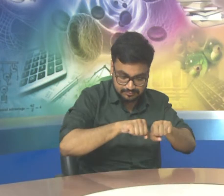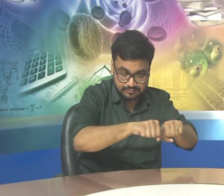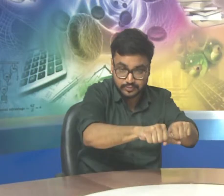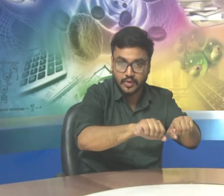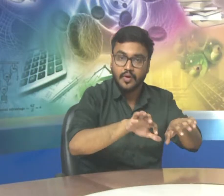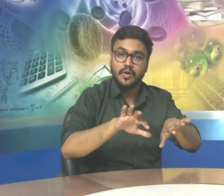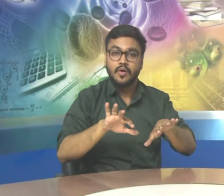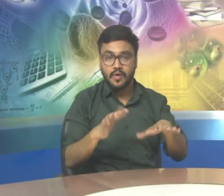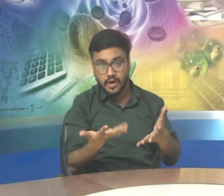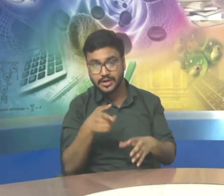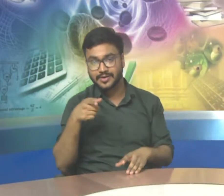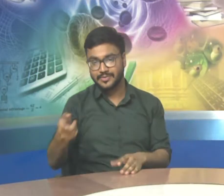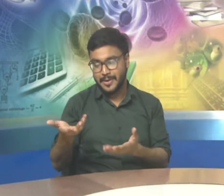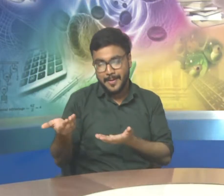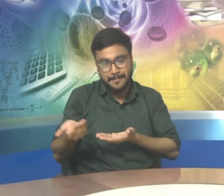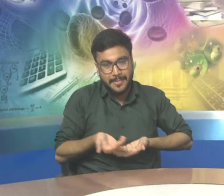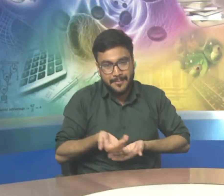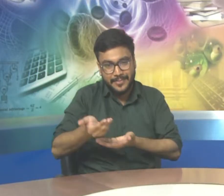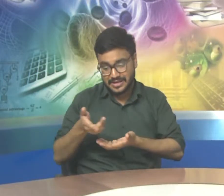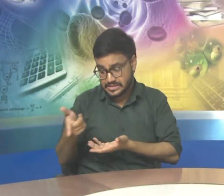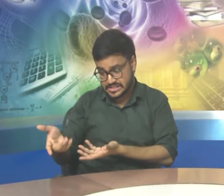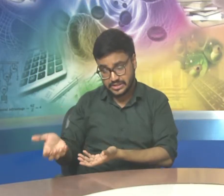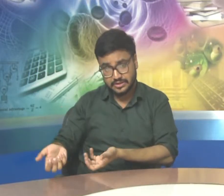or pushing a trolley,